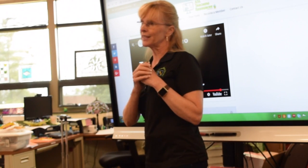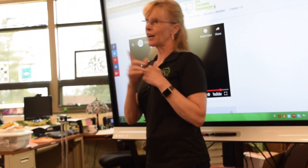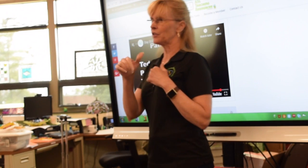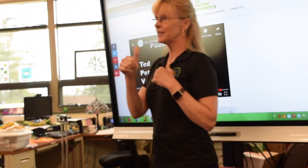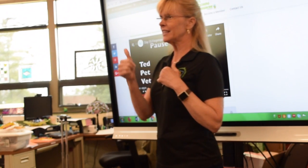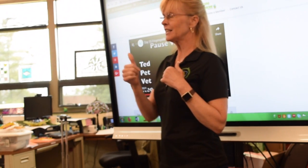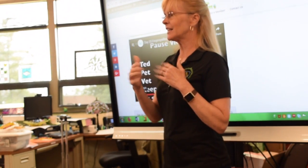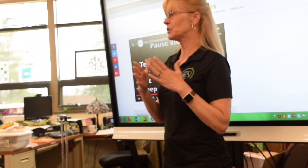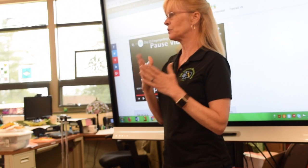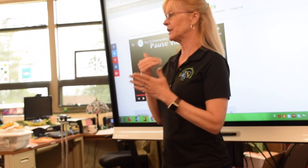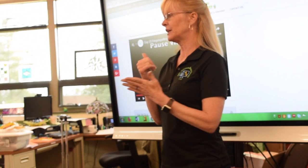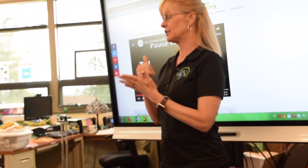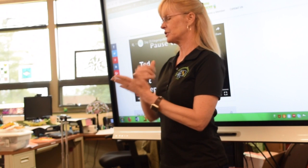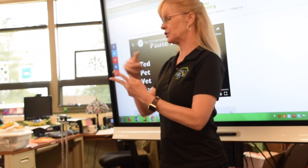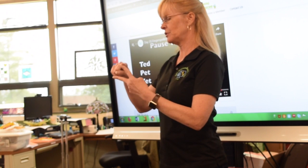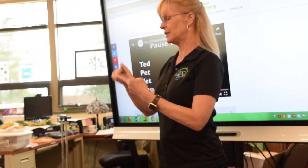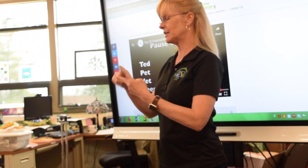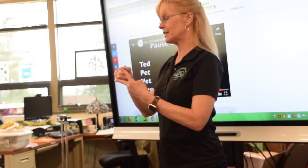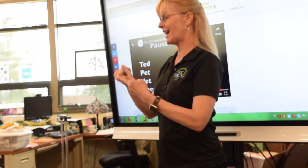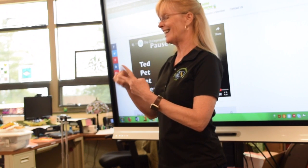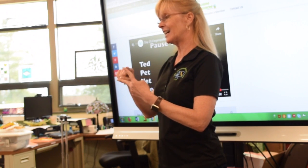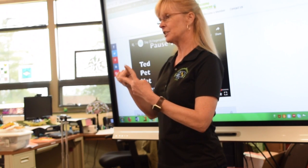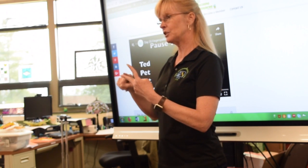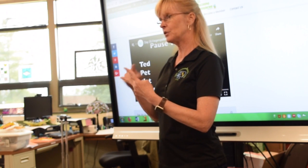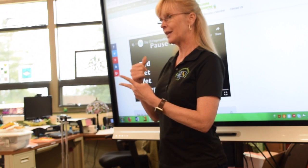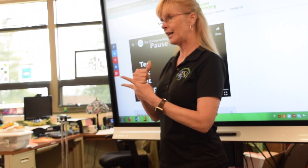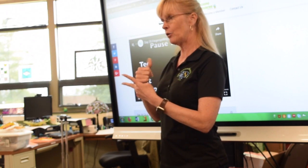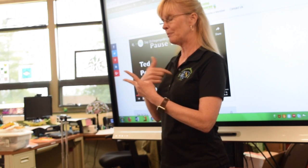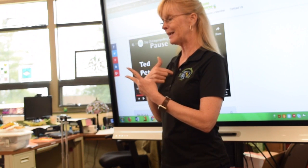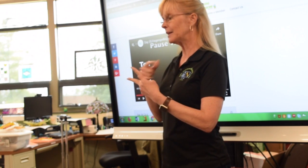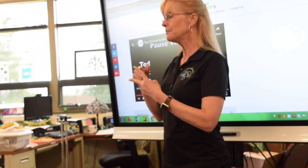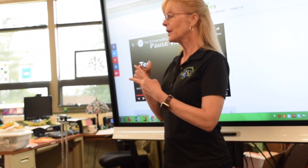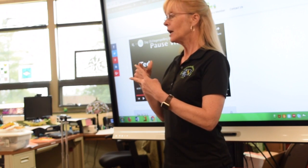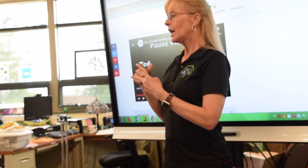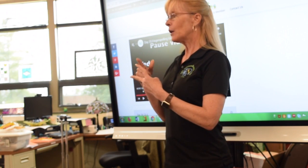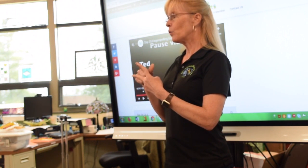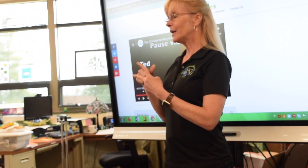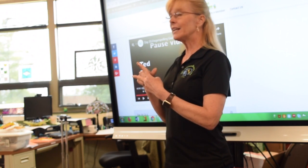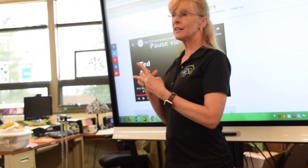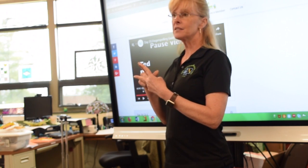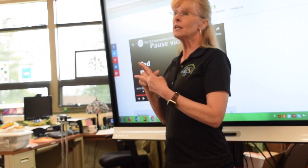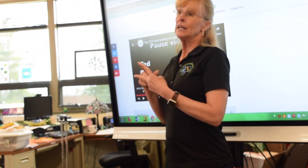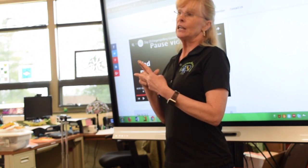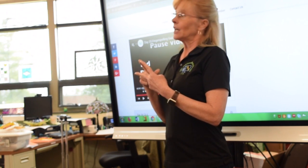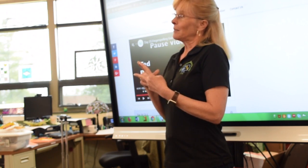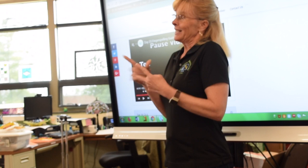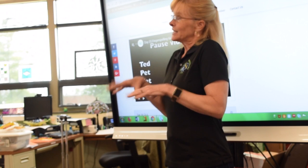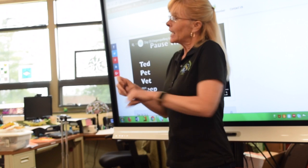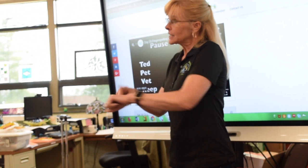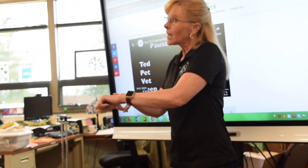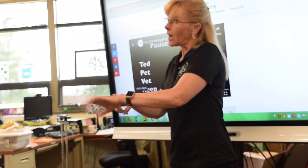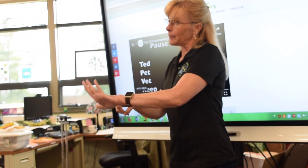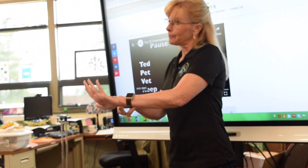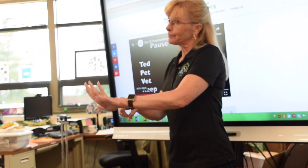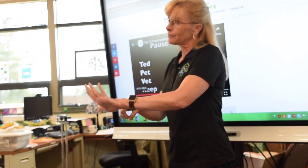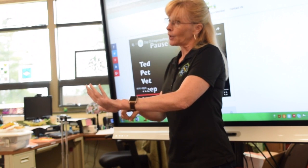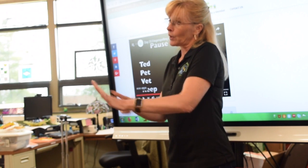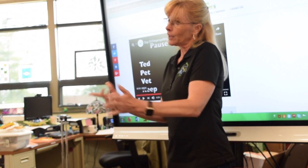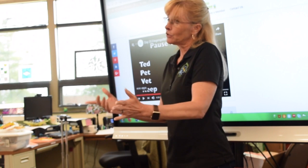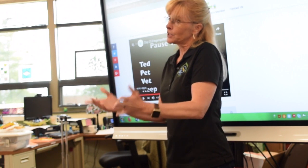other thing that's really, there's two things that I like to do that help me. And one is, it takes time. Okay, you just